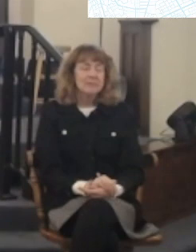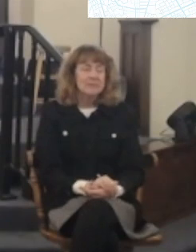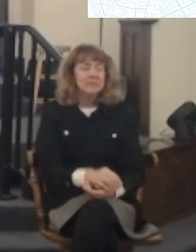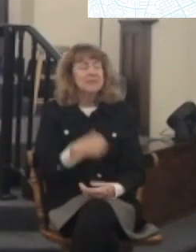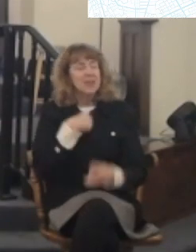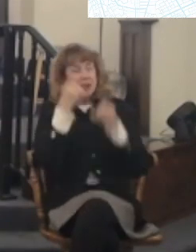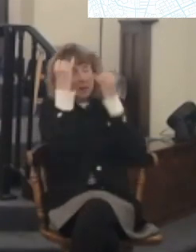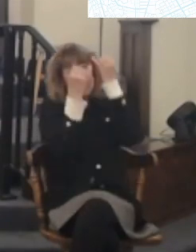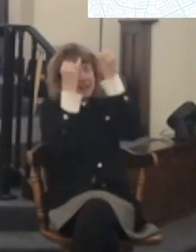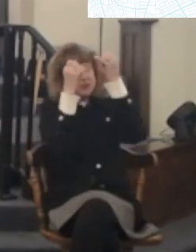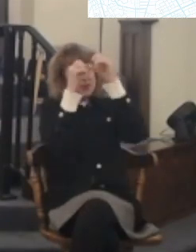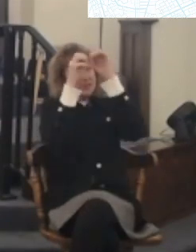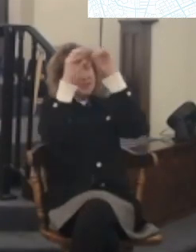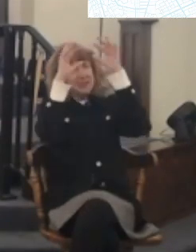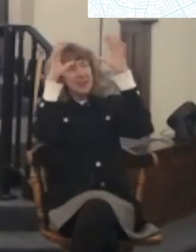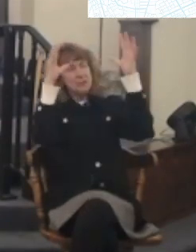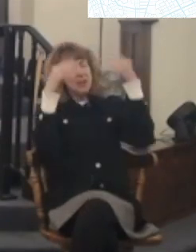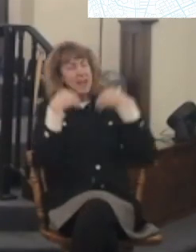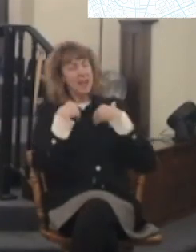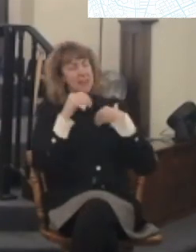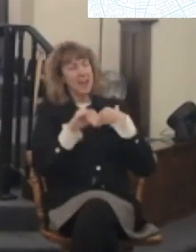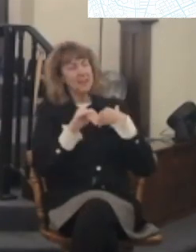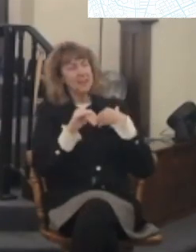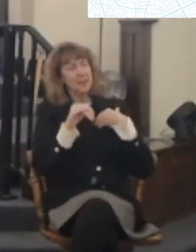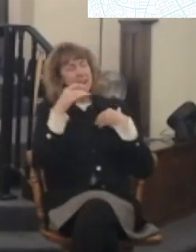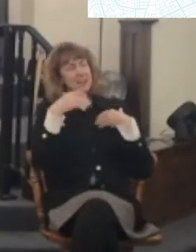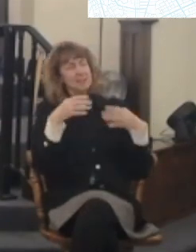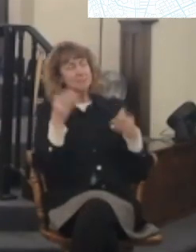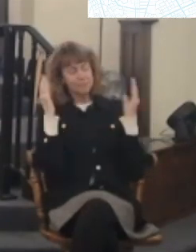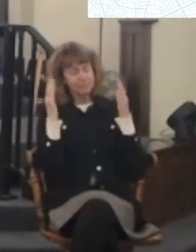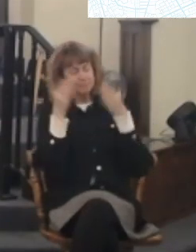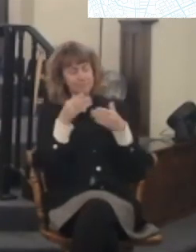Imagine if we take this type of stance in our political dealings.